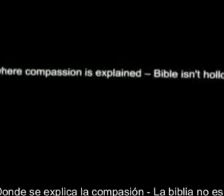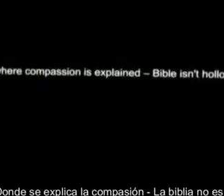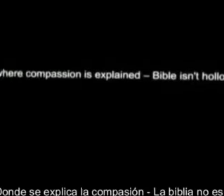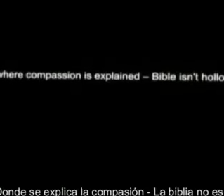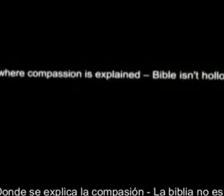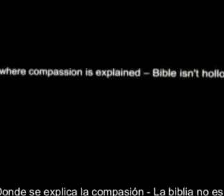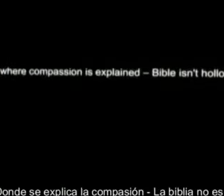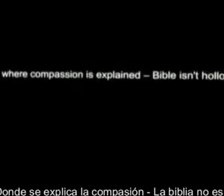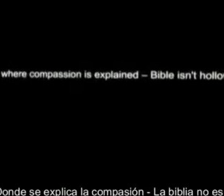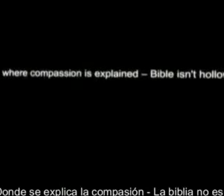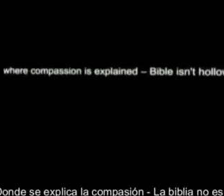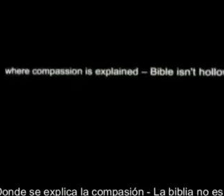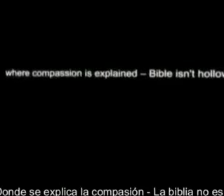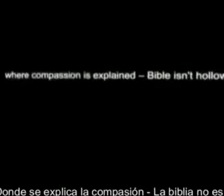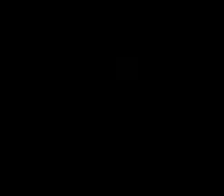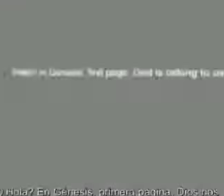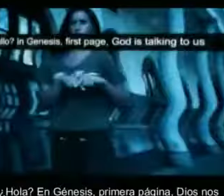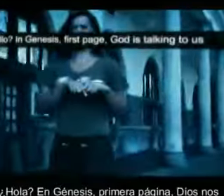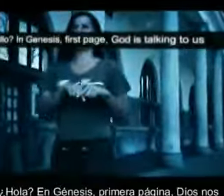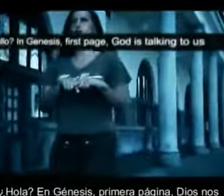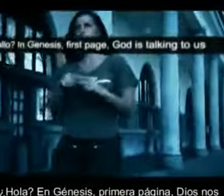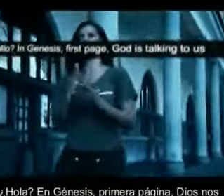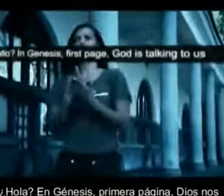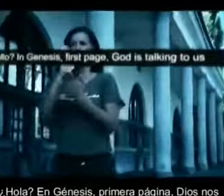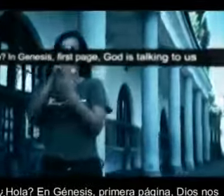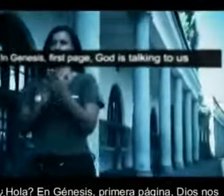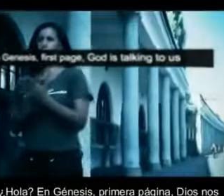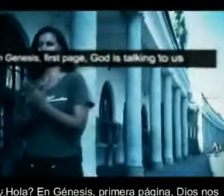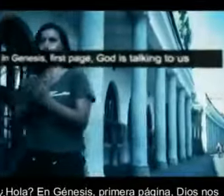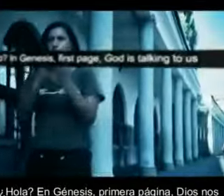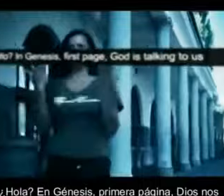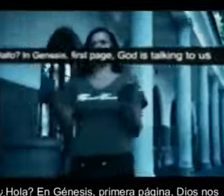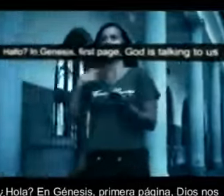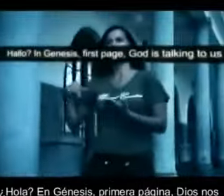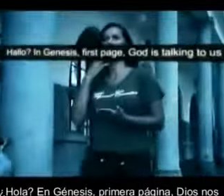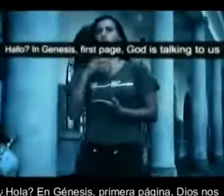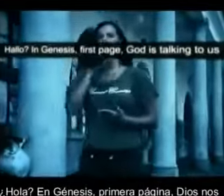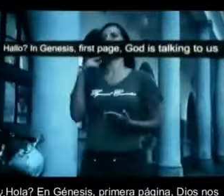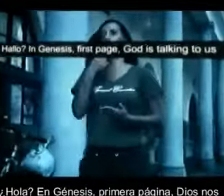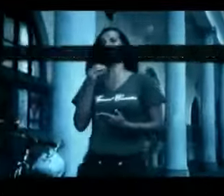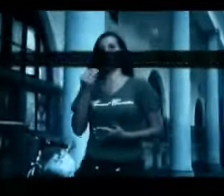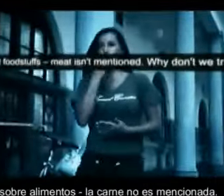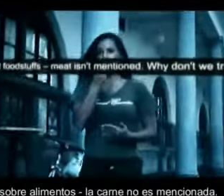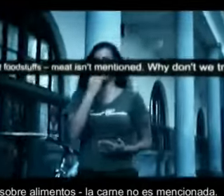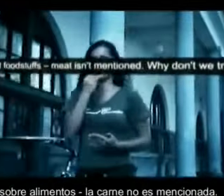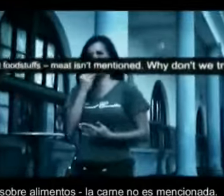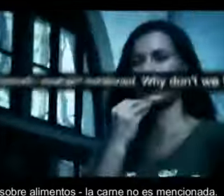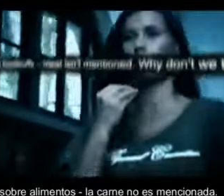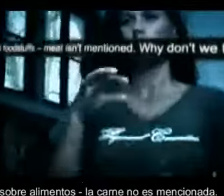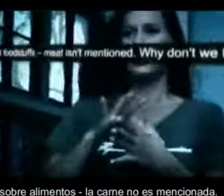explained. Bible isn't hollow. Hello in Genesis, first page, God is talking to us about foodstuffs that